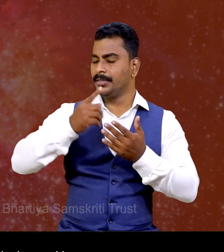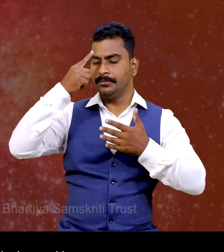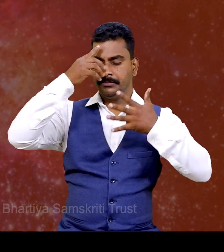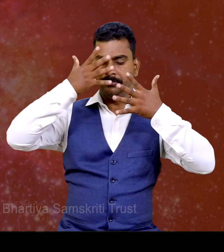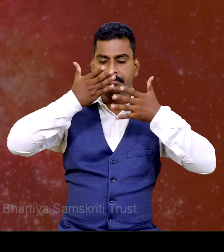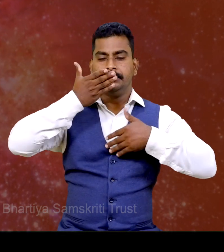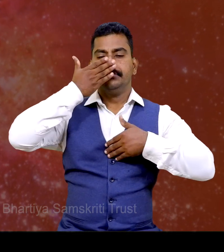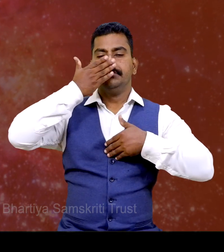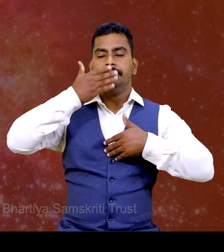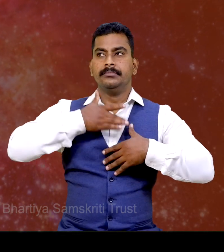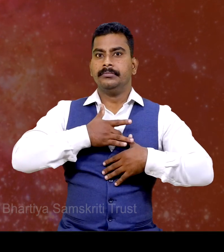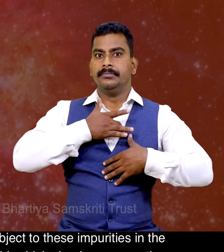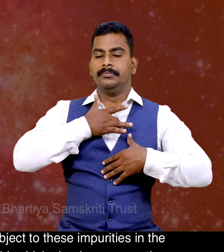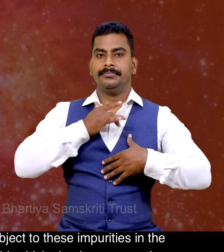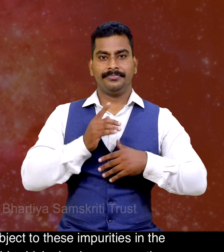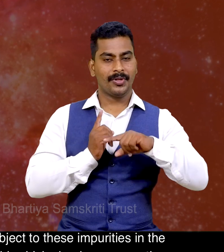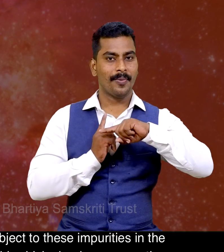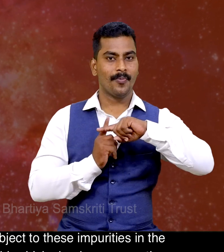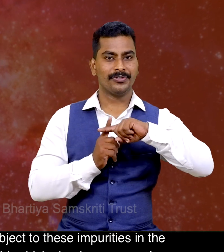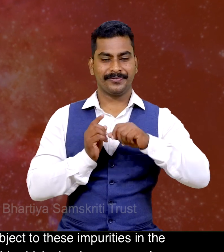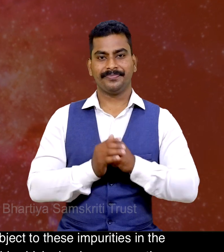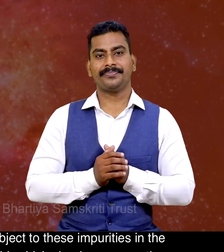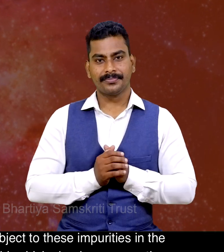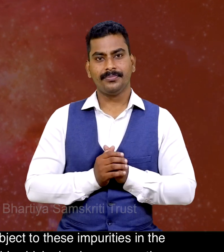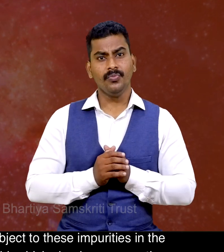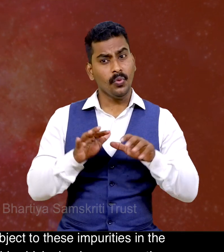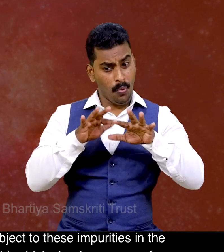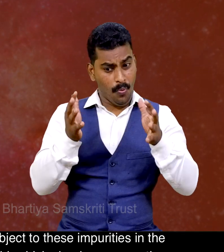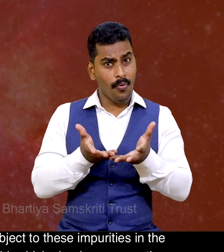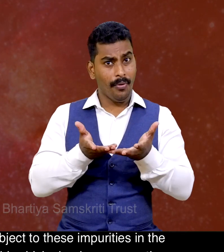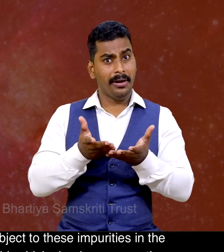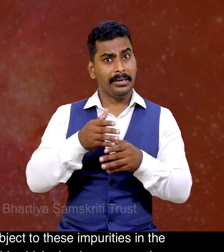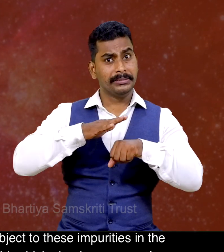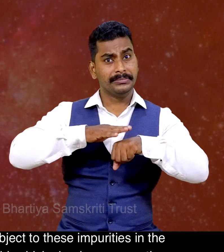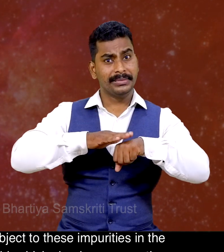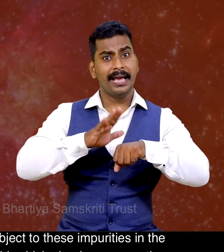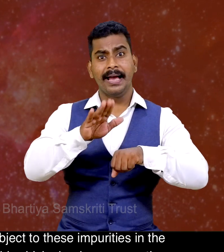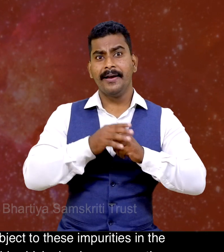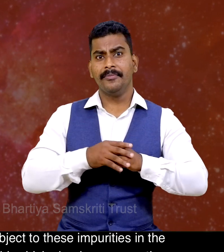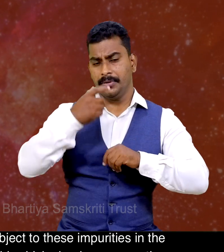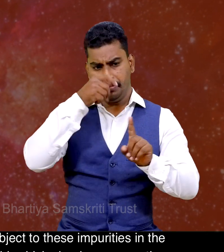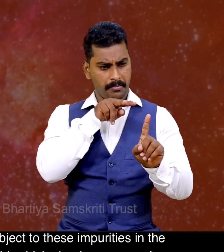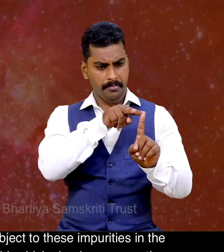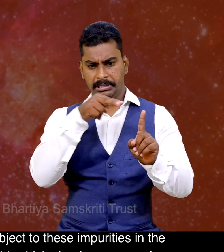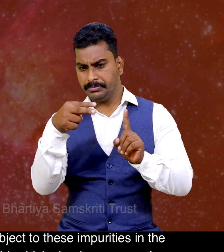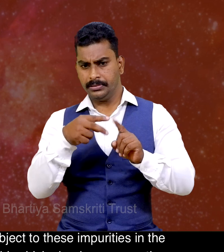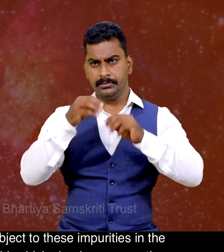ignorance. We are subject to these impurities in the mortal world, which cloud our perception